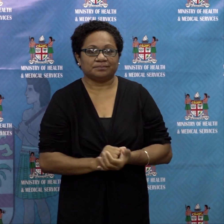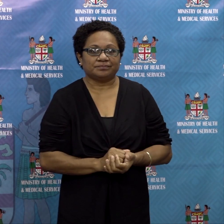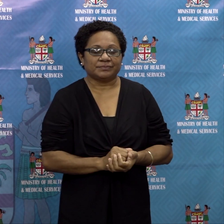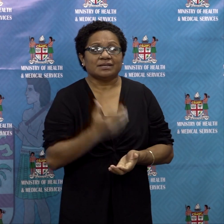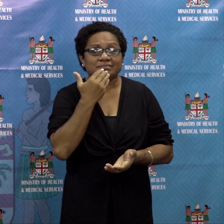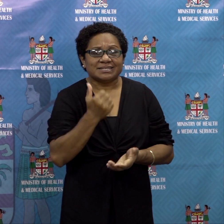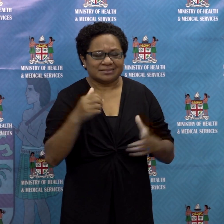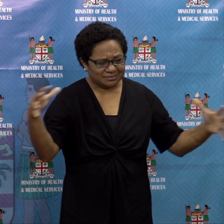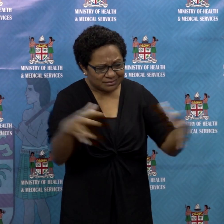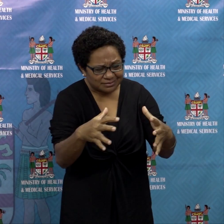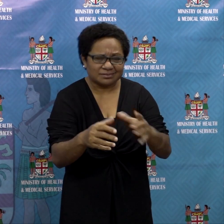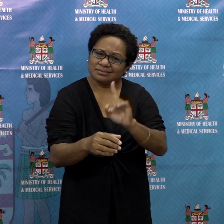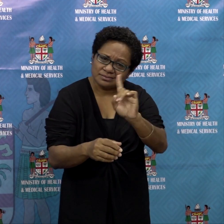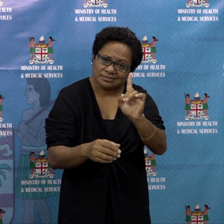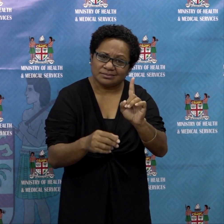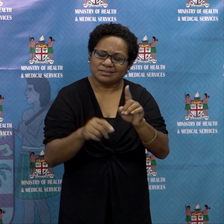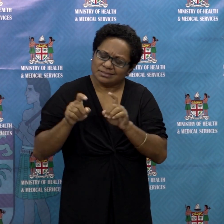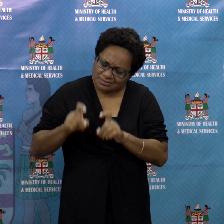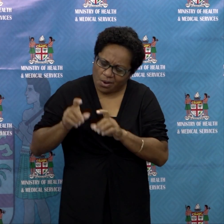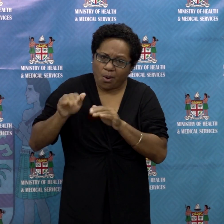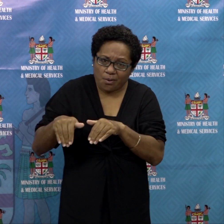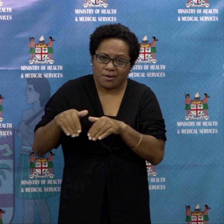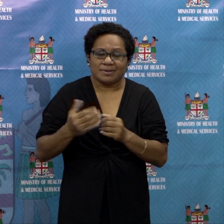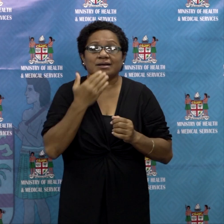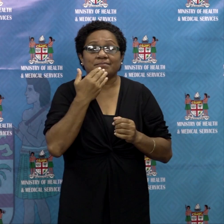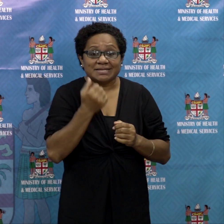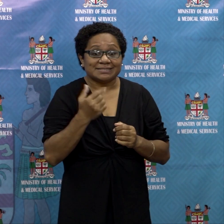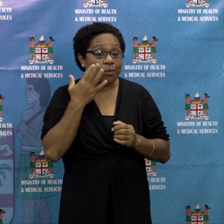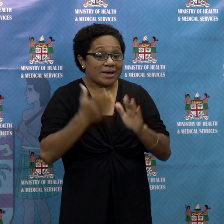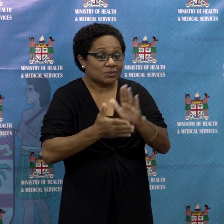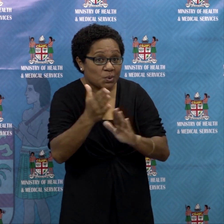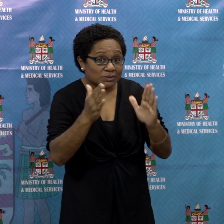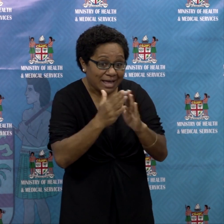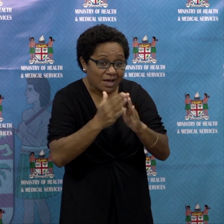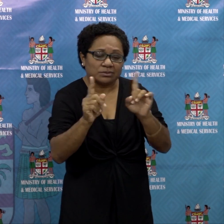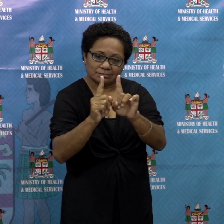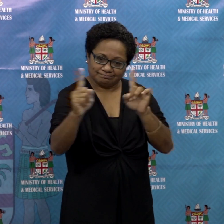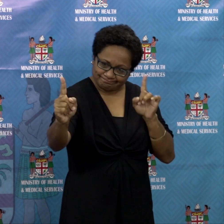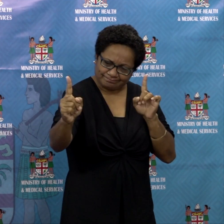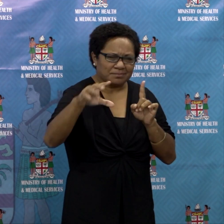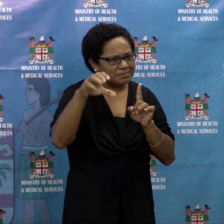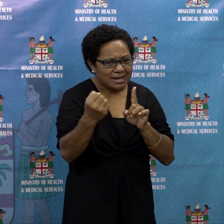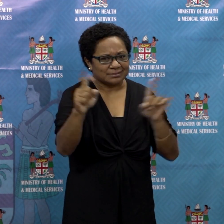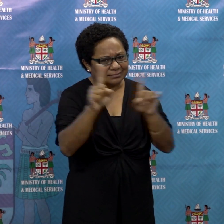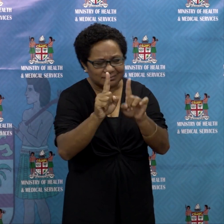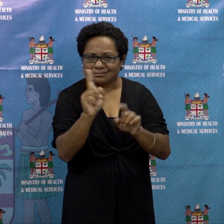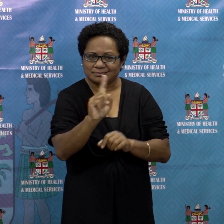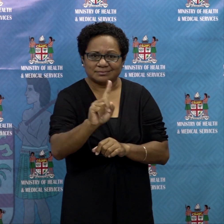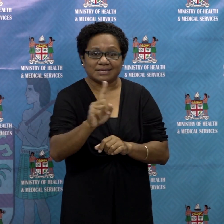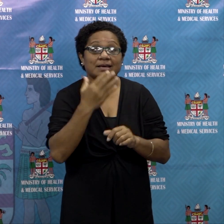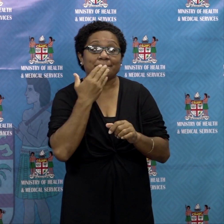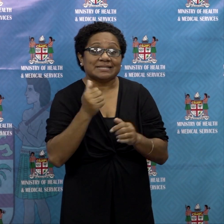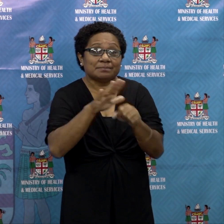Avoid social gatherings. Maintain a social distance of at least 2 meters when you are outside your home, and ensure your mask is